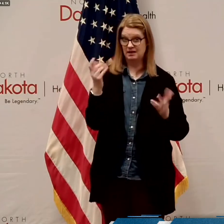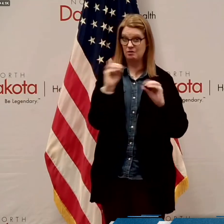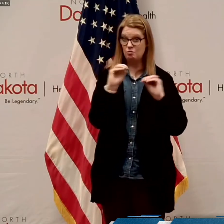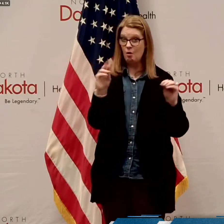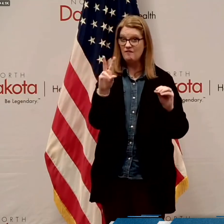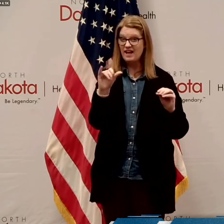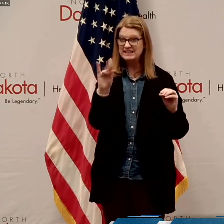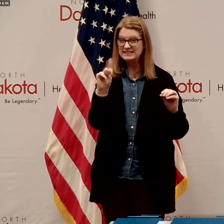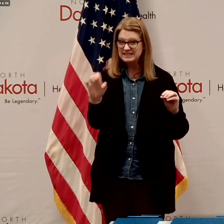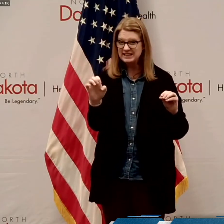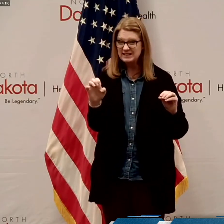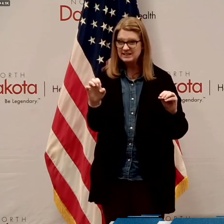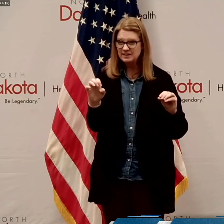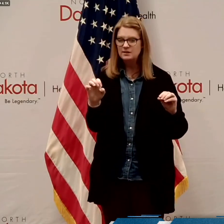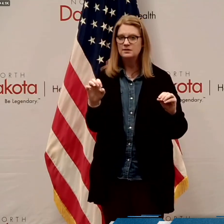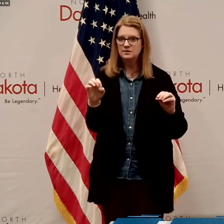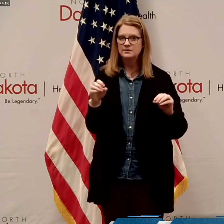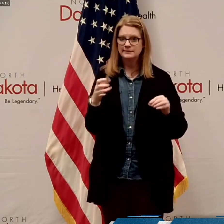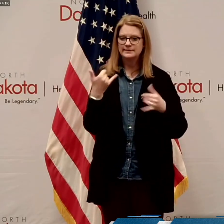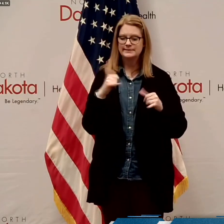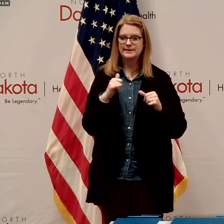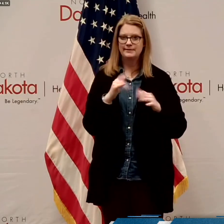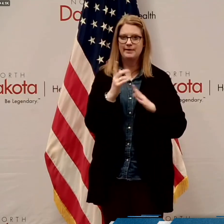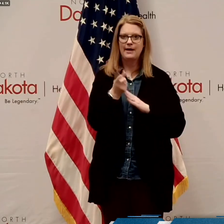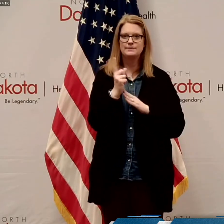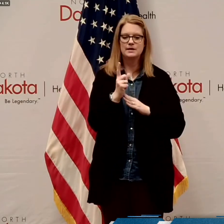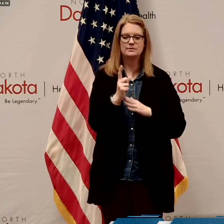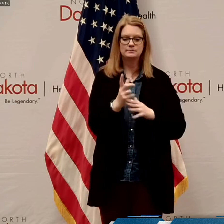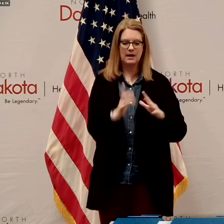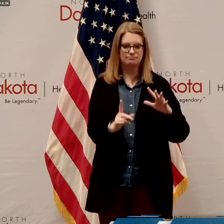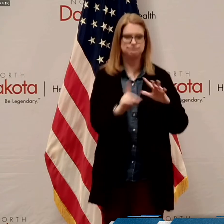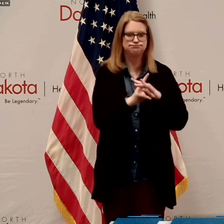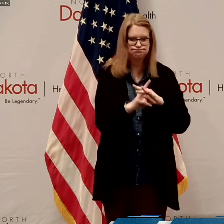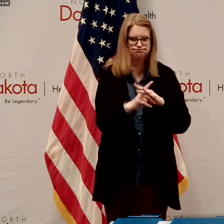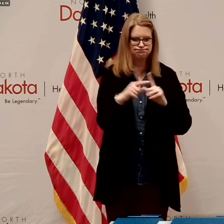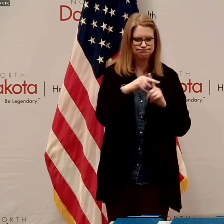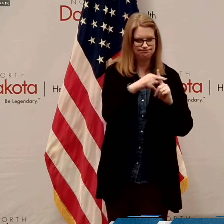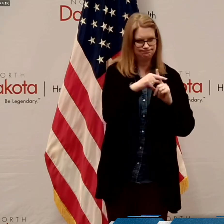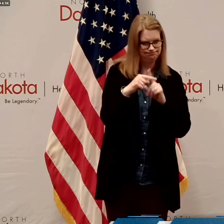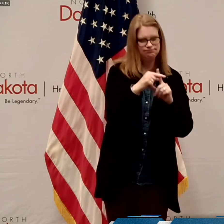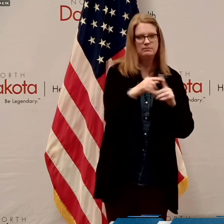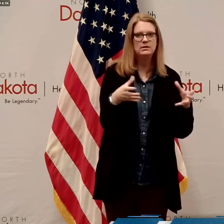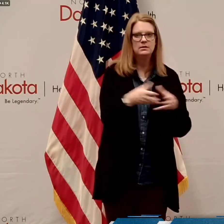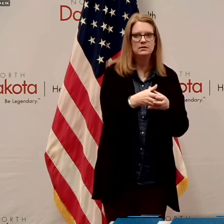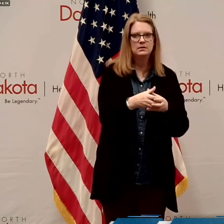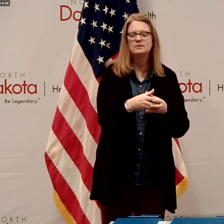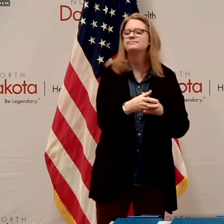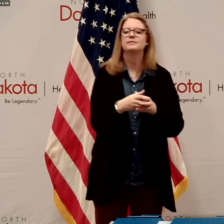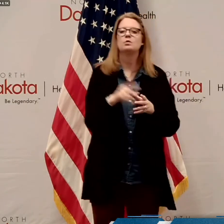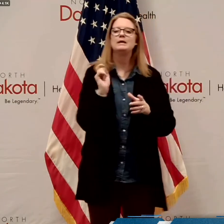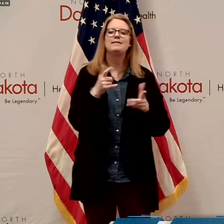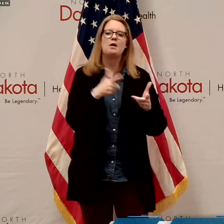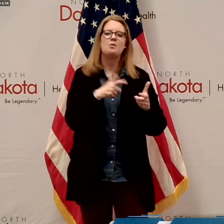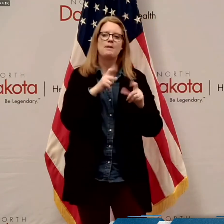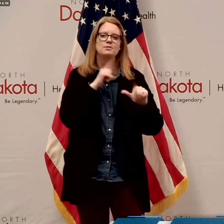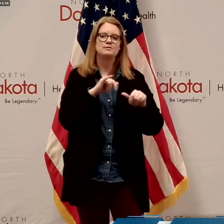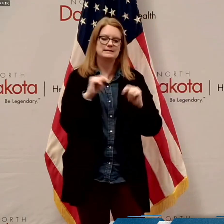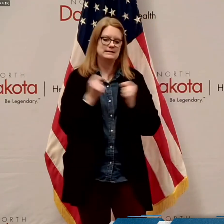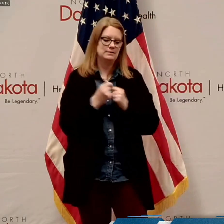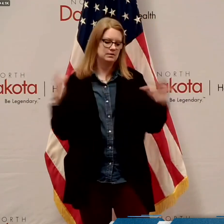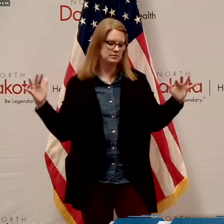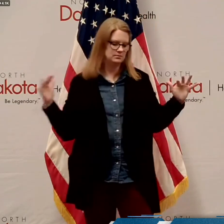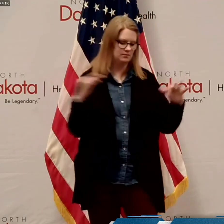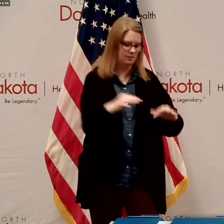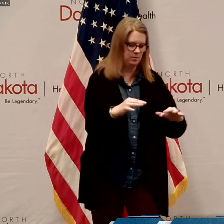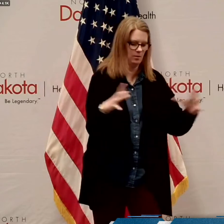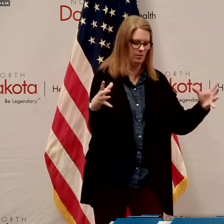will continue to see hotspots pop up, and the way we get opened up is to have a rapid response team that can come in and shut it down before it becomes